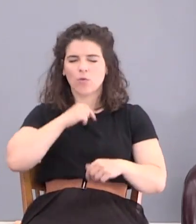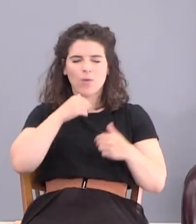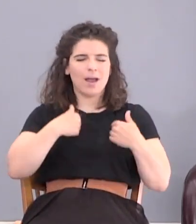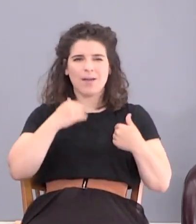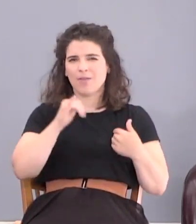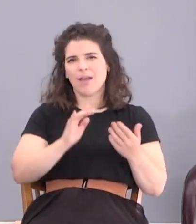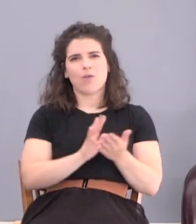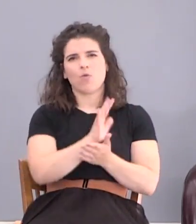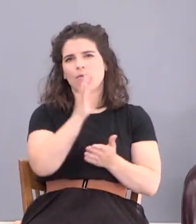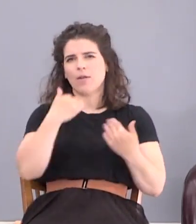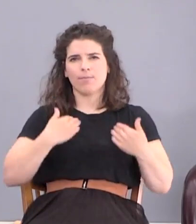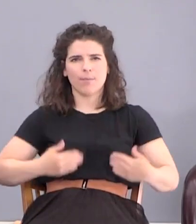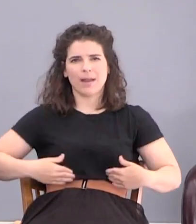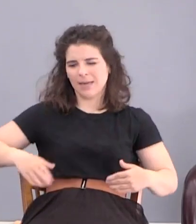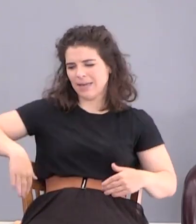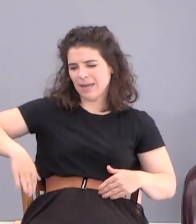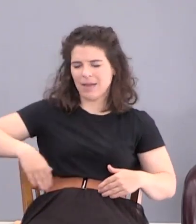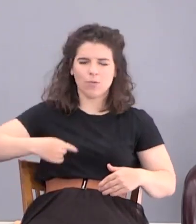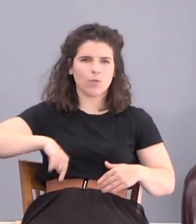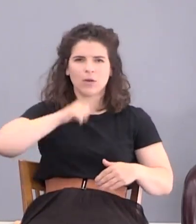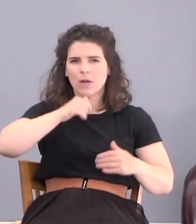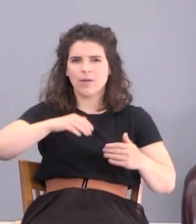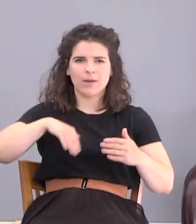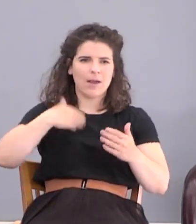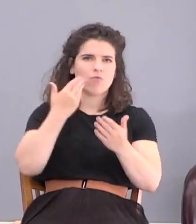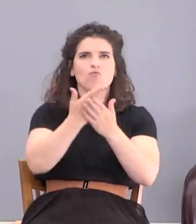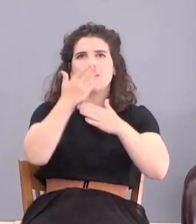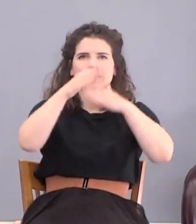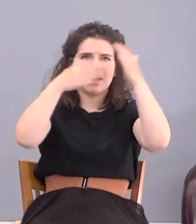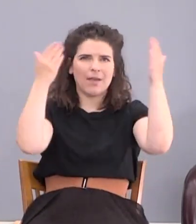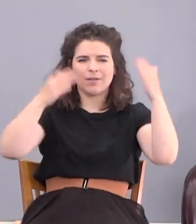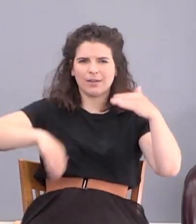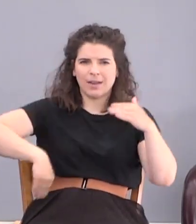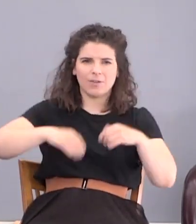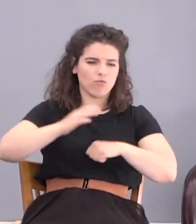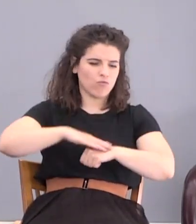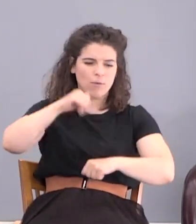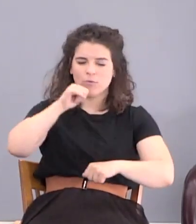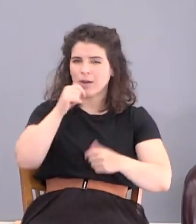body. We haven't gotten to the heavens yet. The rapture hasn't happened.